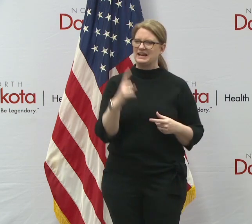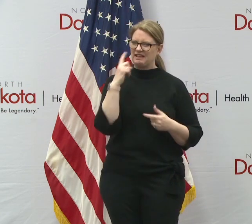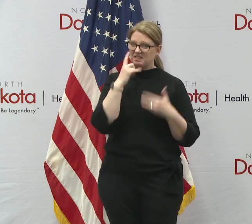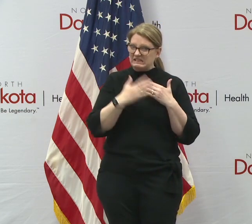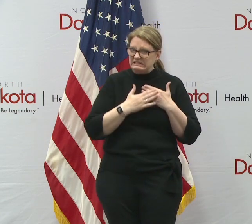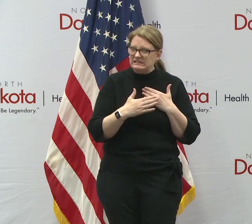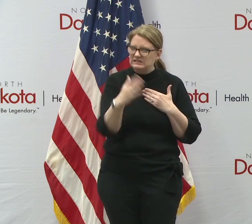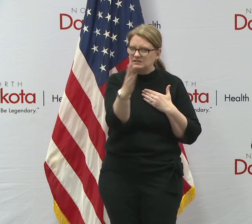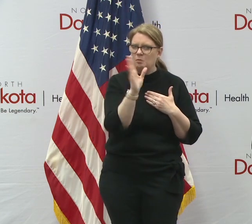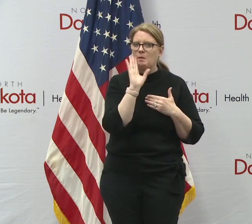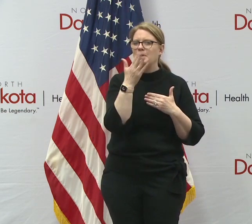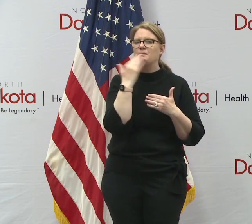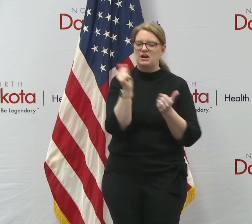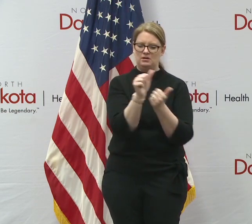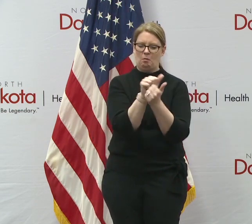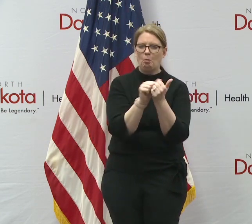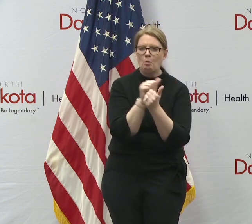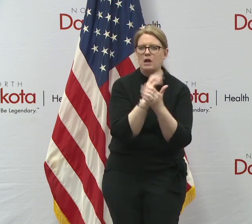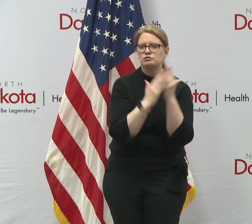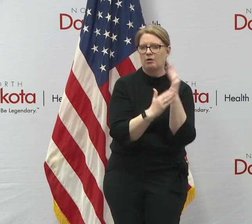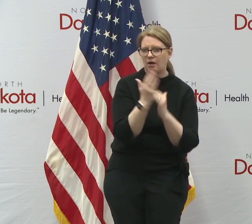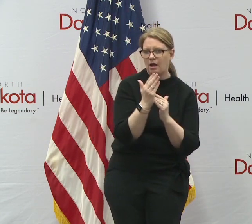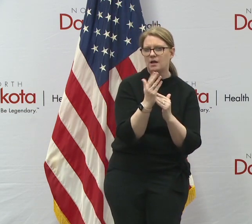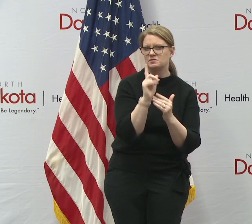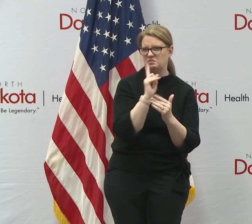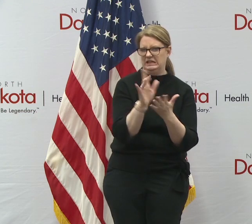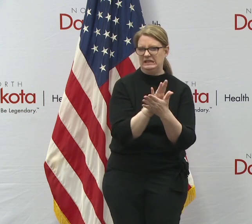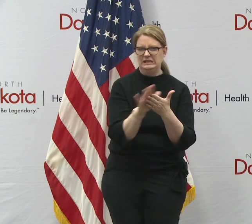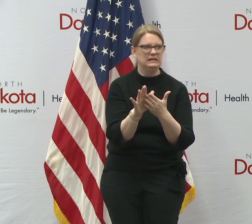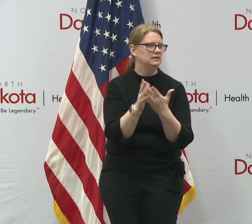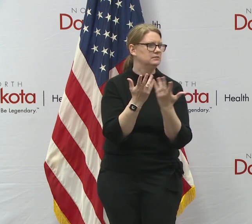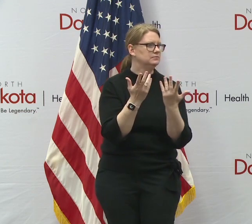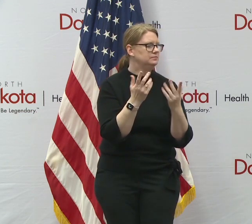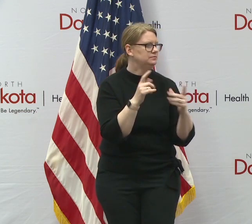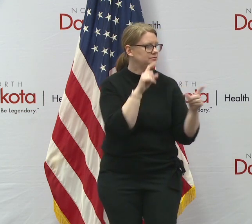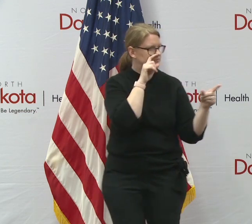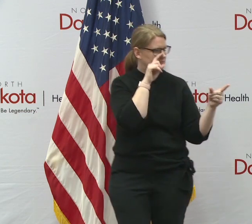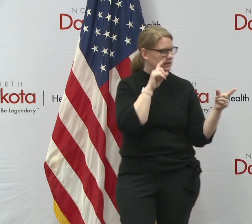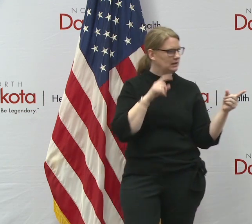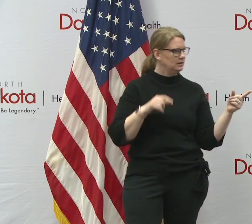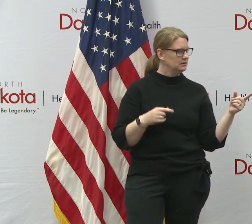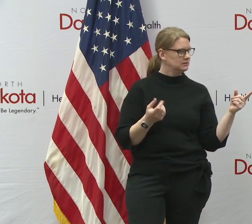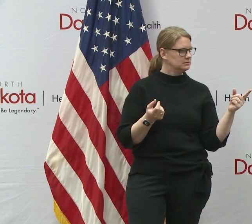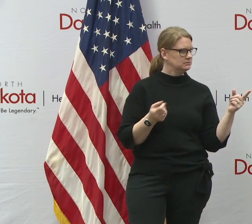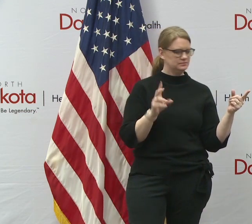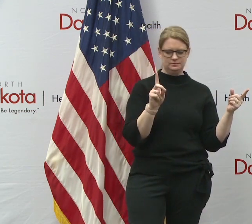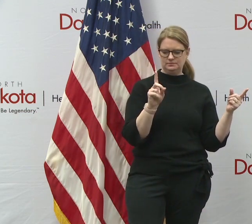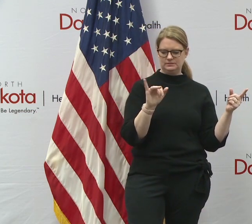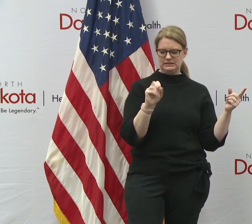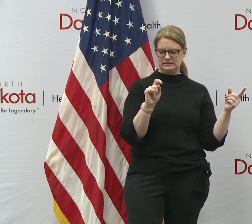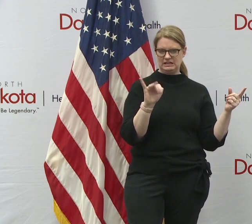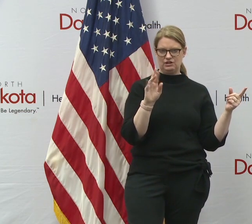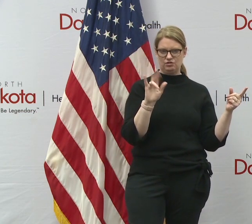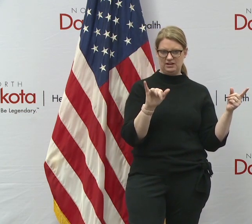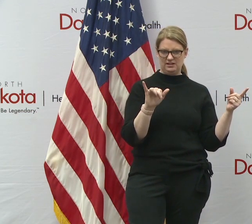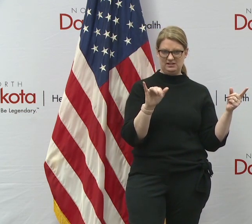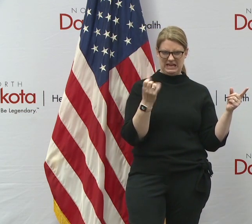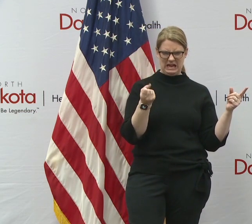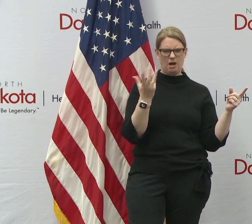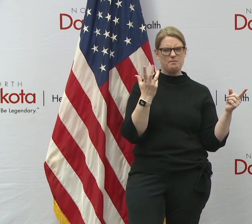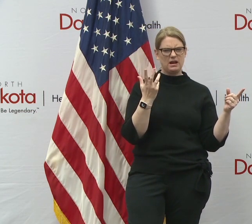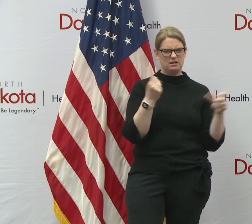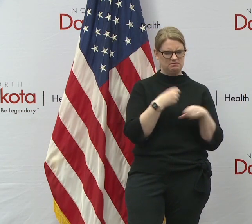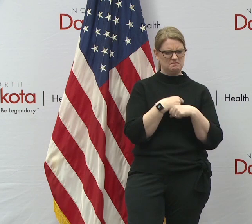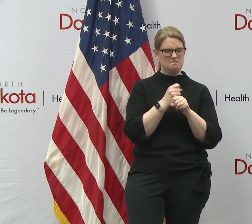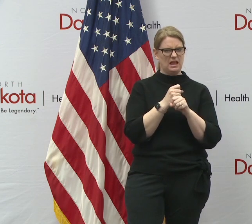we want to try to do what we can during this period of shortage. Do you all have a feel for how many distilleries in the state are looking at potentially making